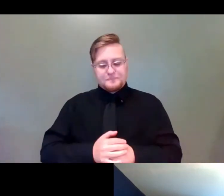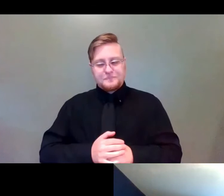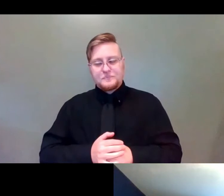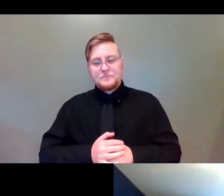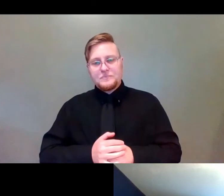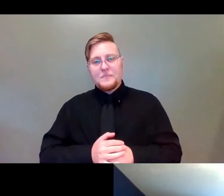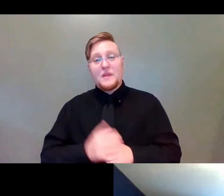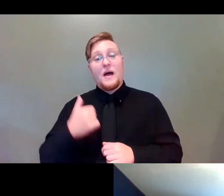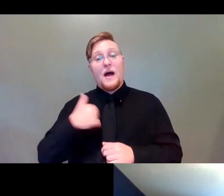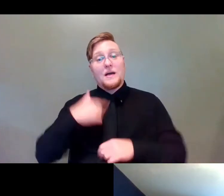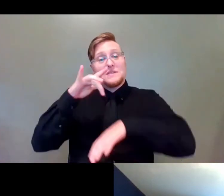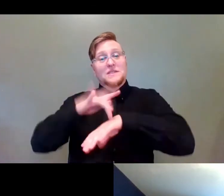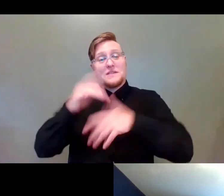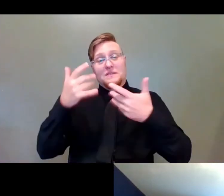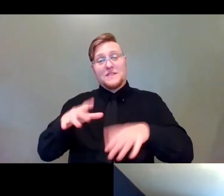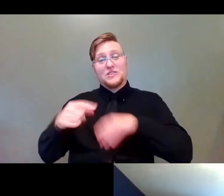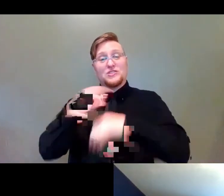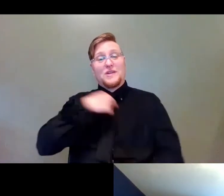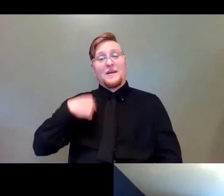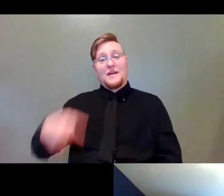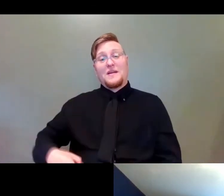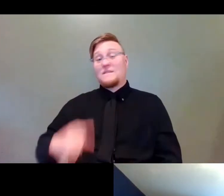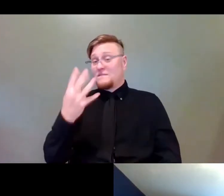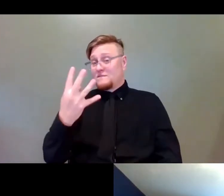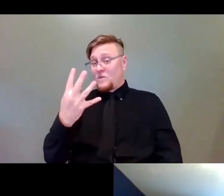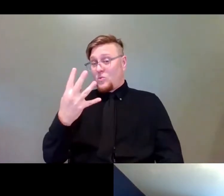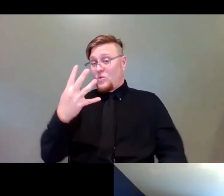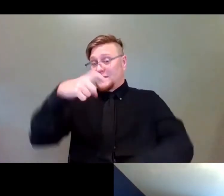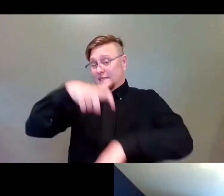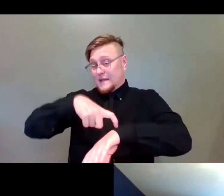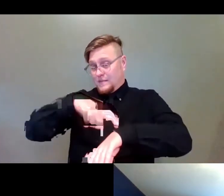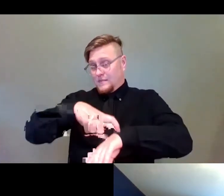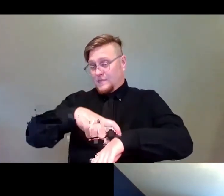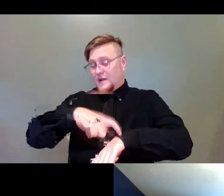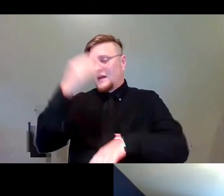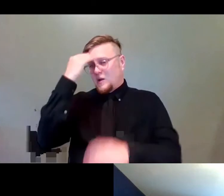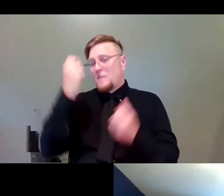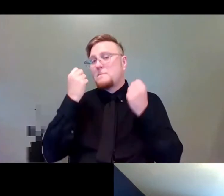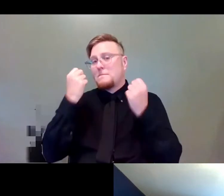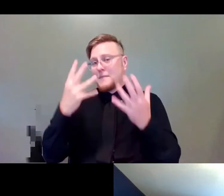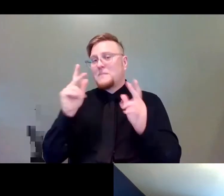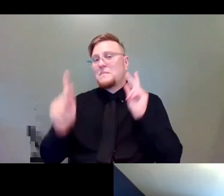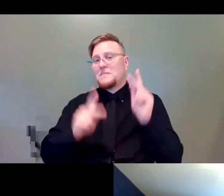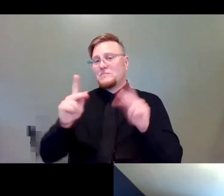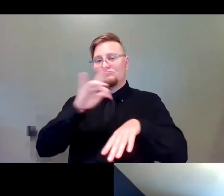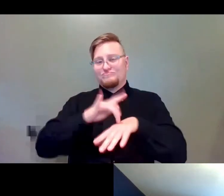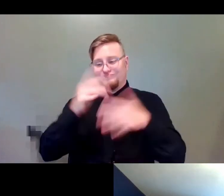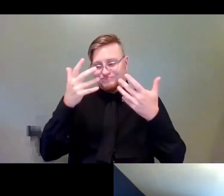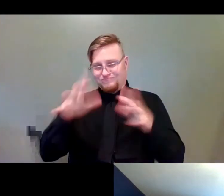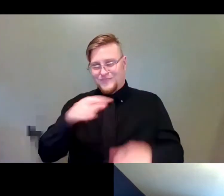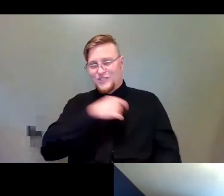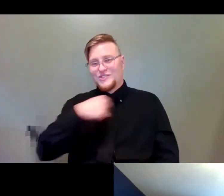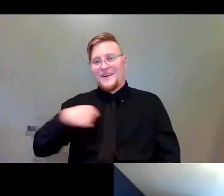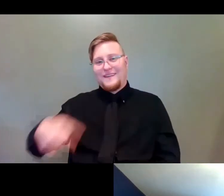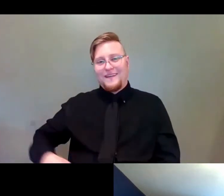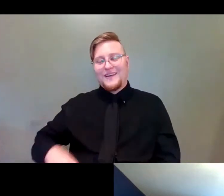in China, and I know many of the folks at St. Cloud have many trips to China. And,